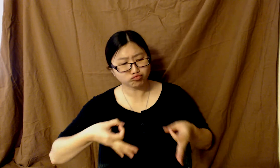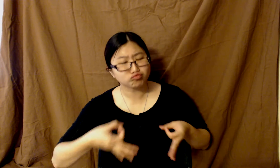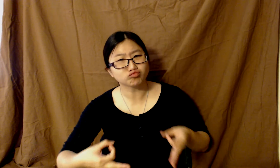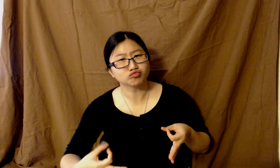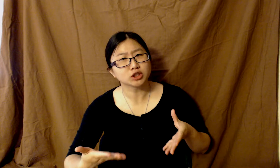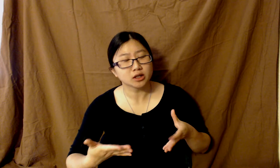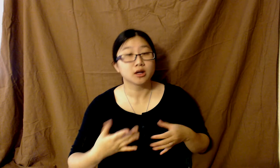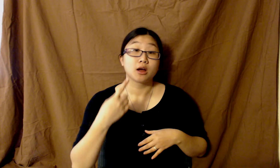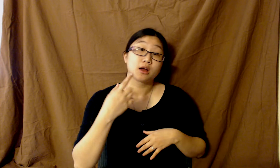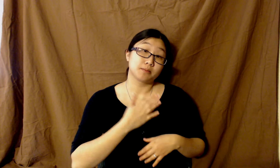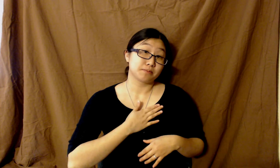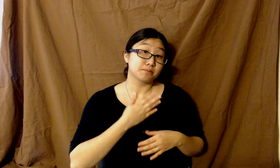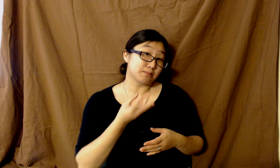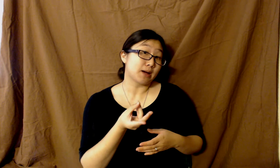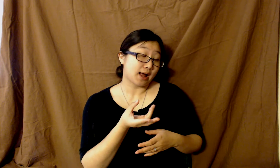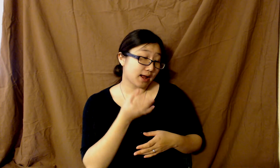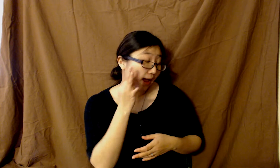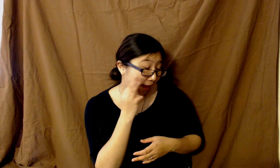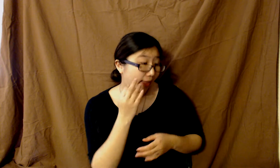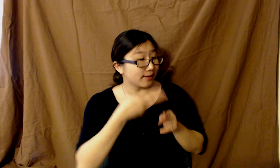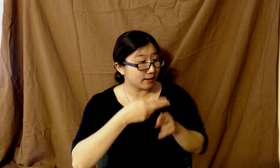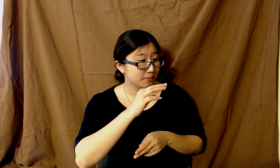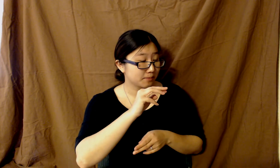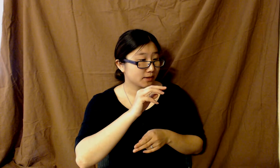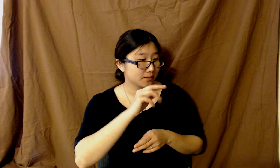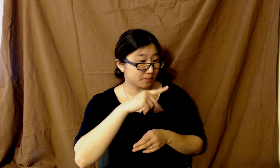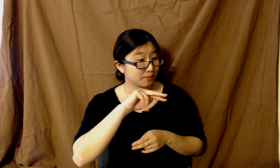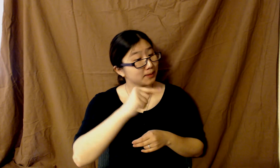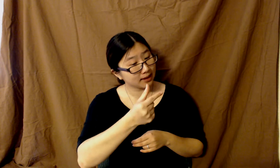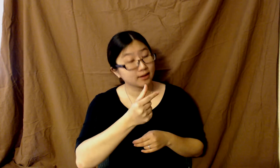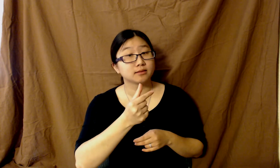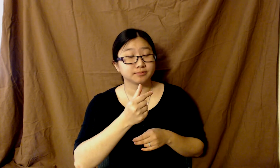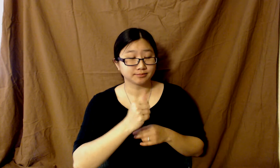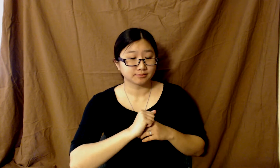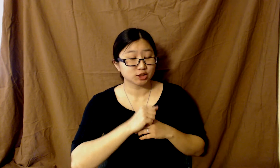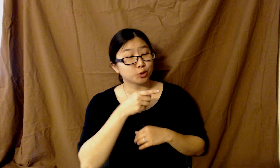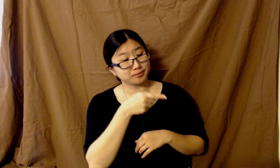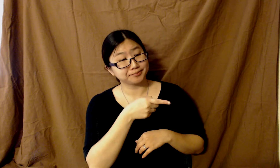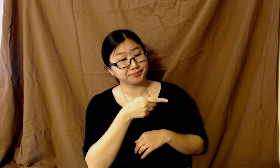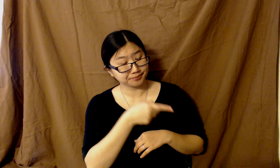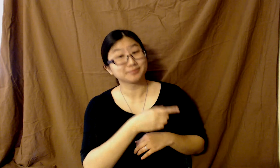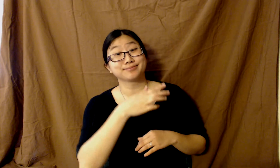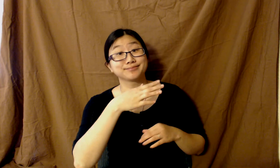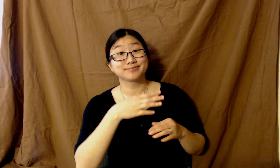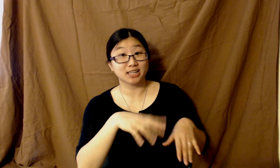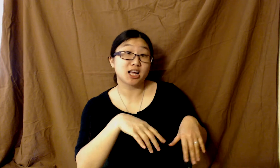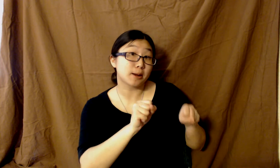man was vacuuming, and he suffered a heart attack, and he died. A week later, Pang was discovered in the apartment alongside the